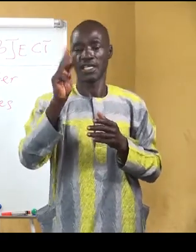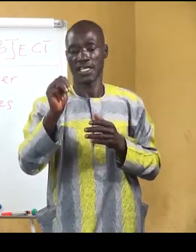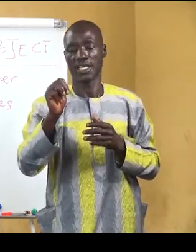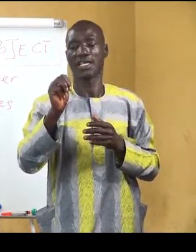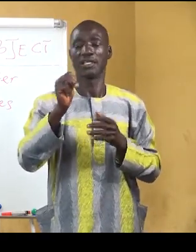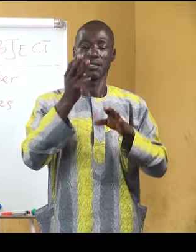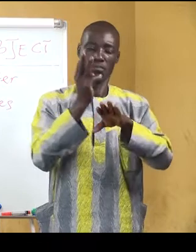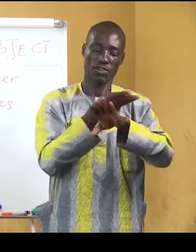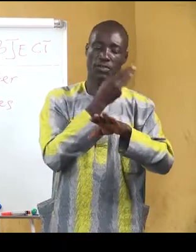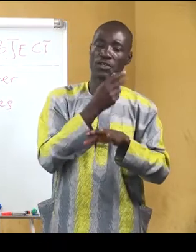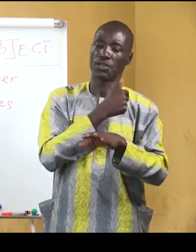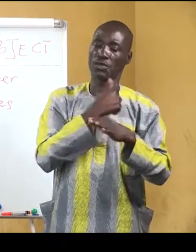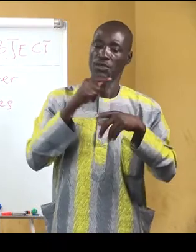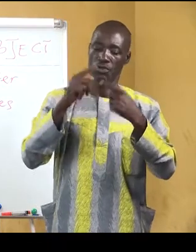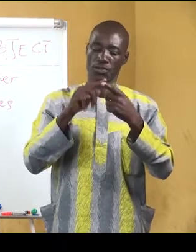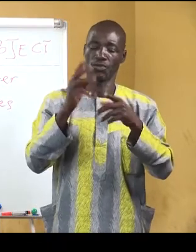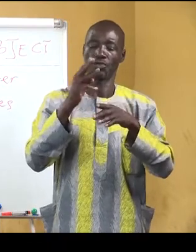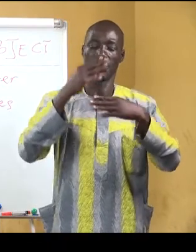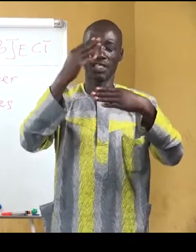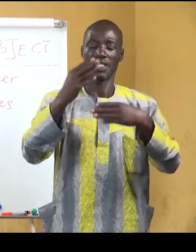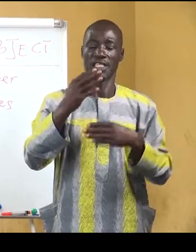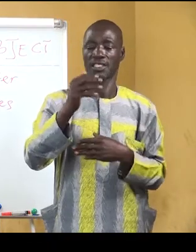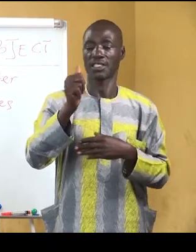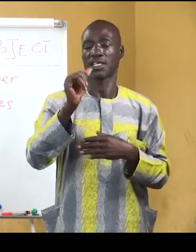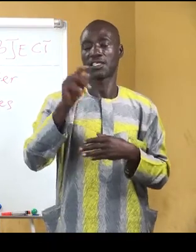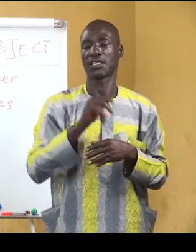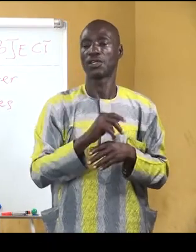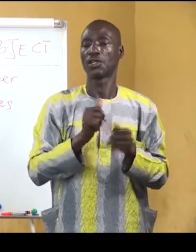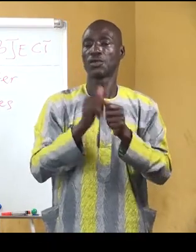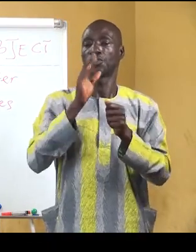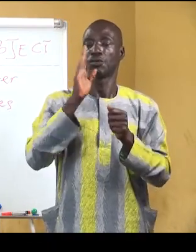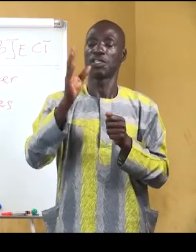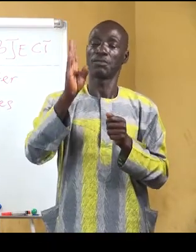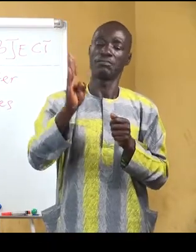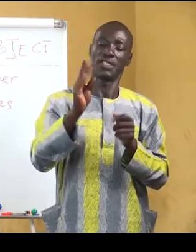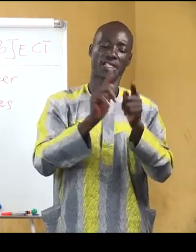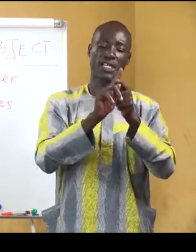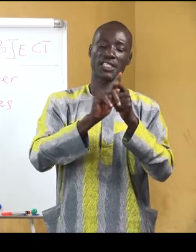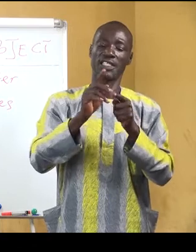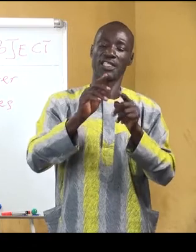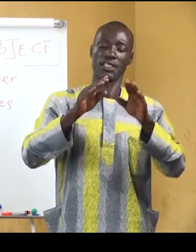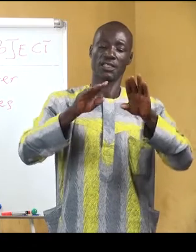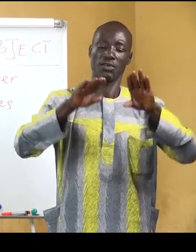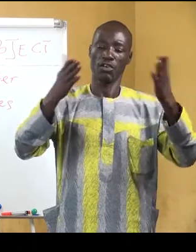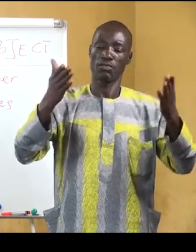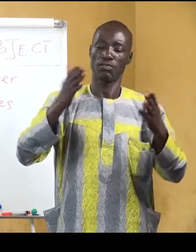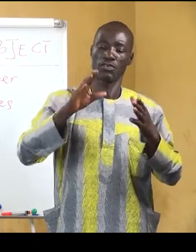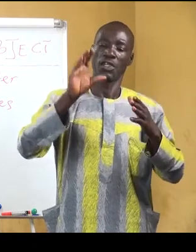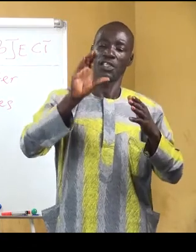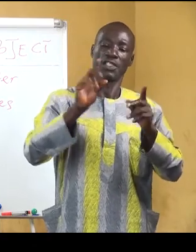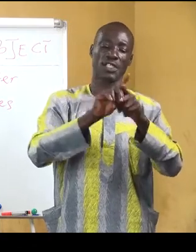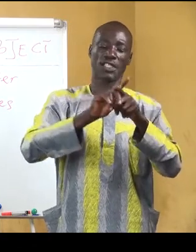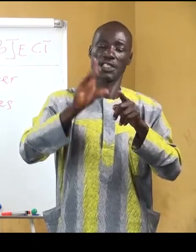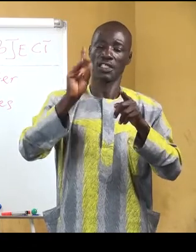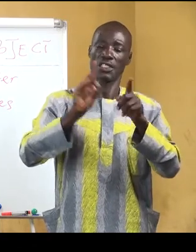still multiplication. So we go to the next word, asterisk, which will be b asterisk open bracket c asterisk